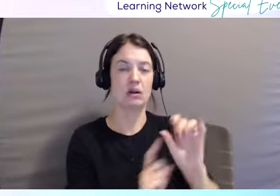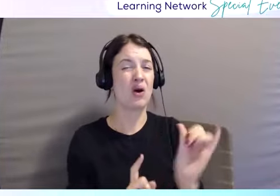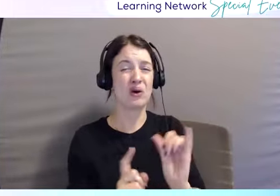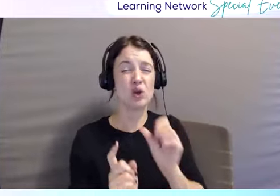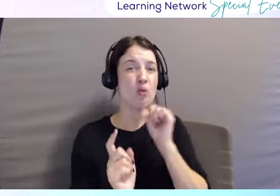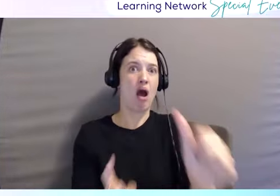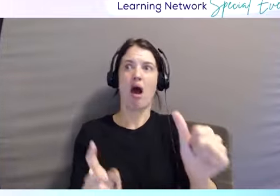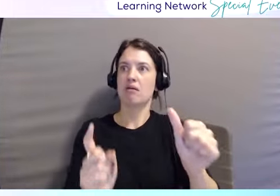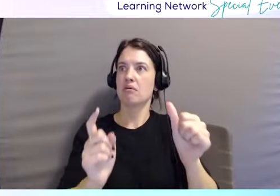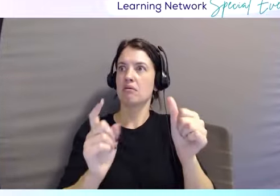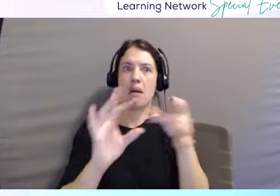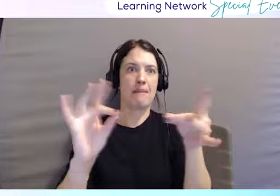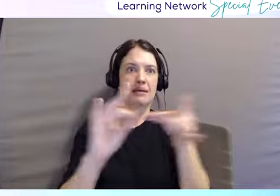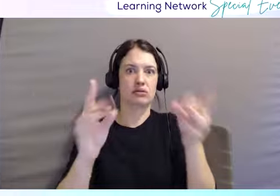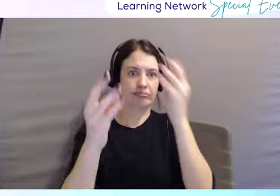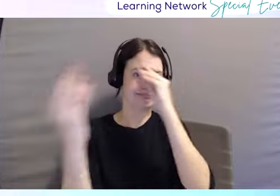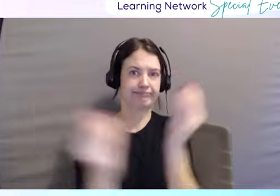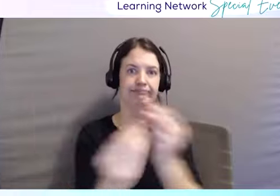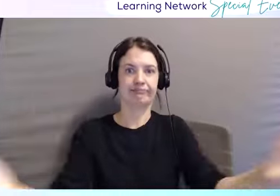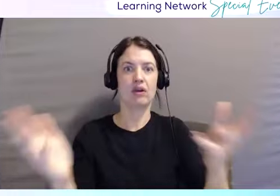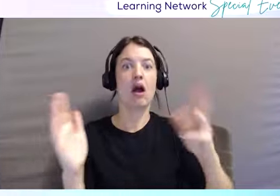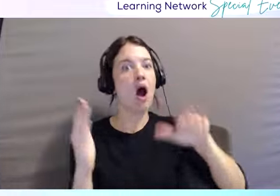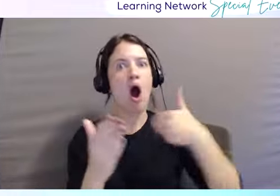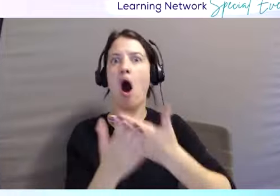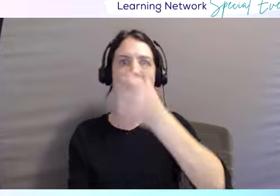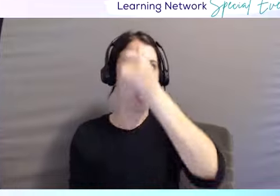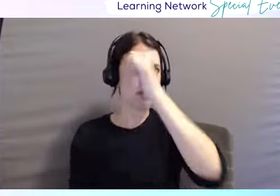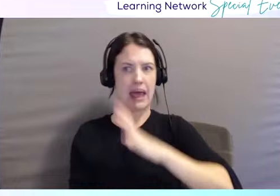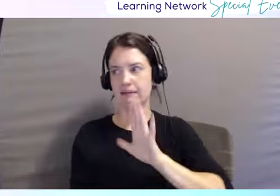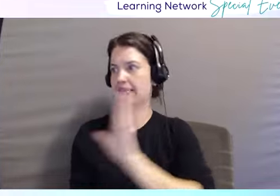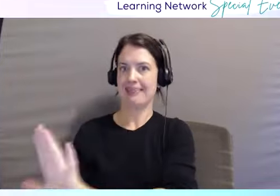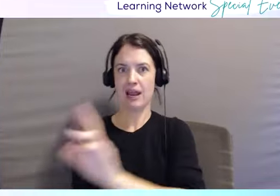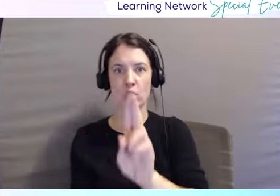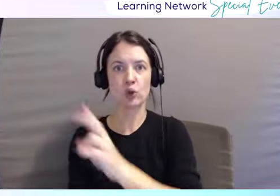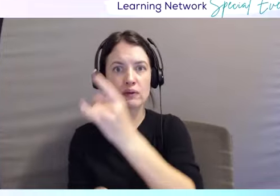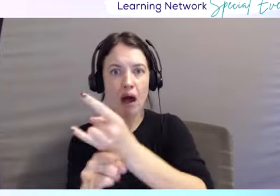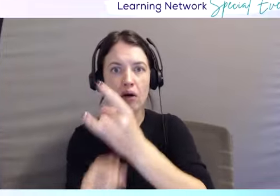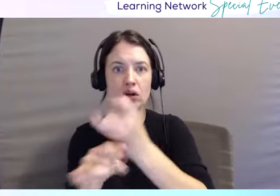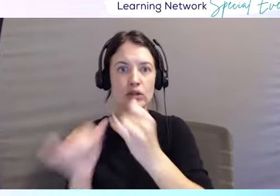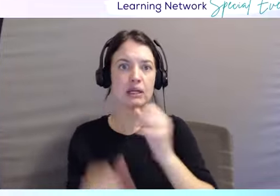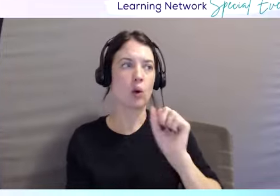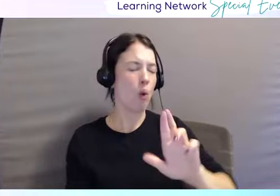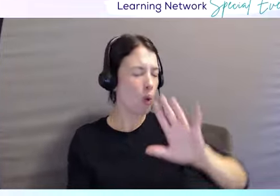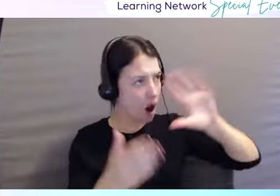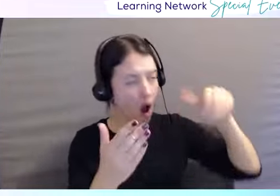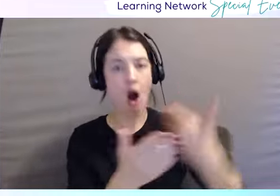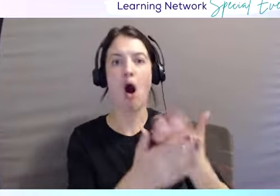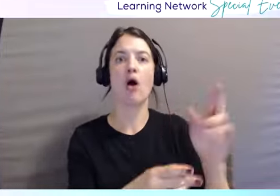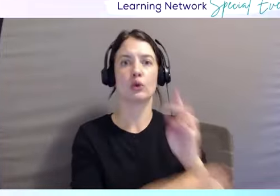that all men's use of alcohol or all women's use of alcohol is going to lead to violence. That's